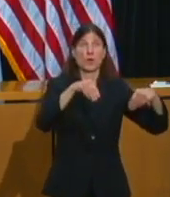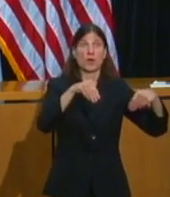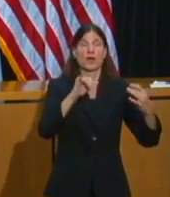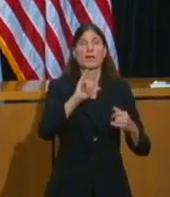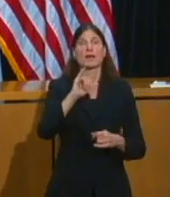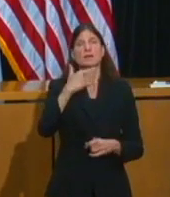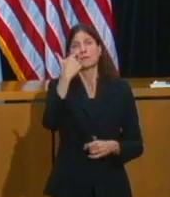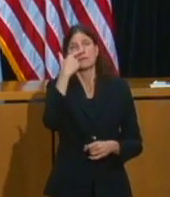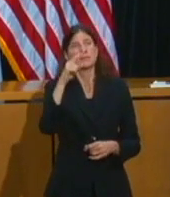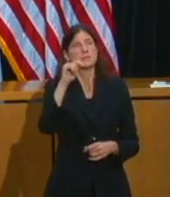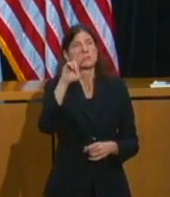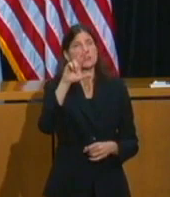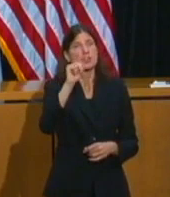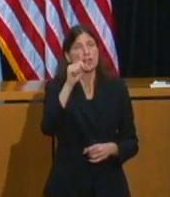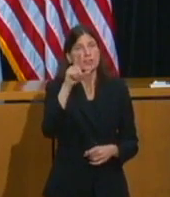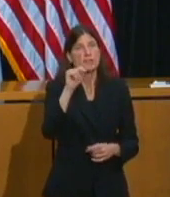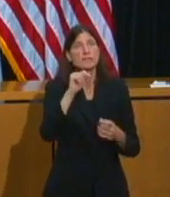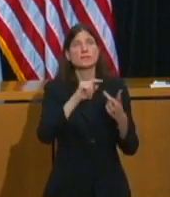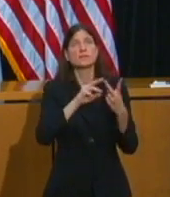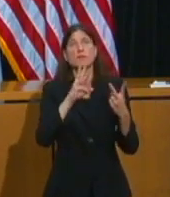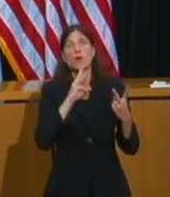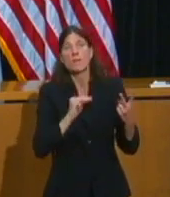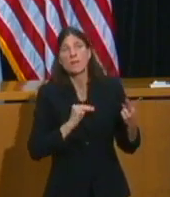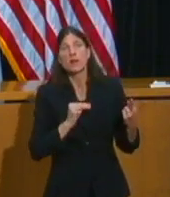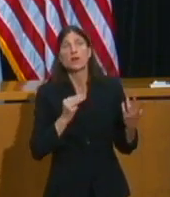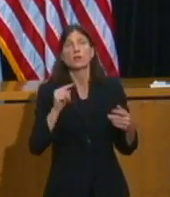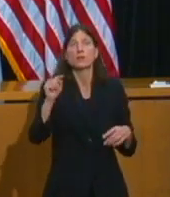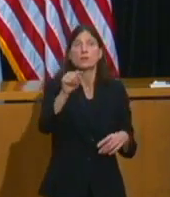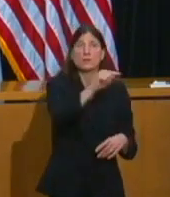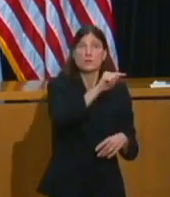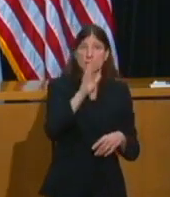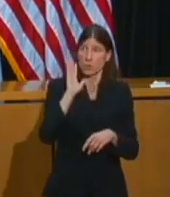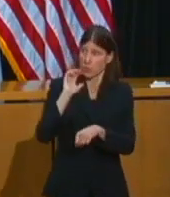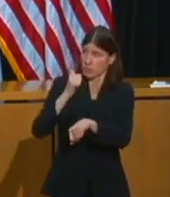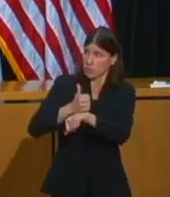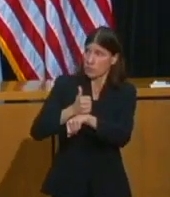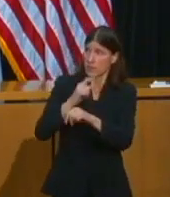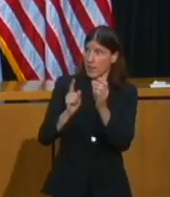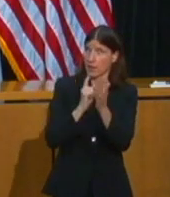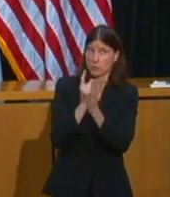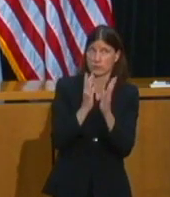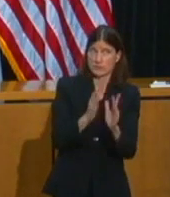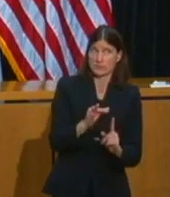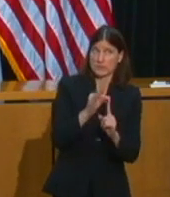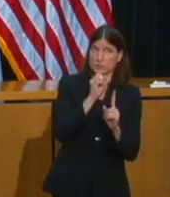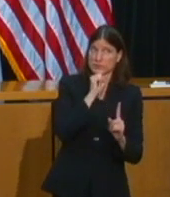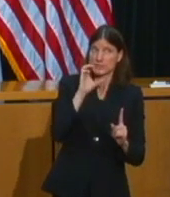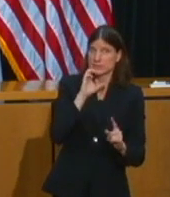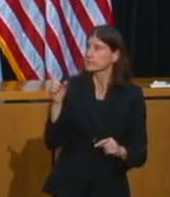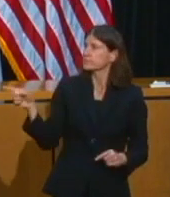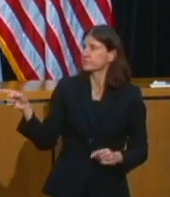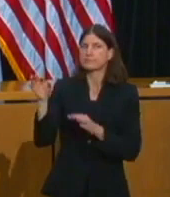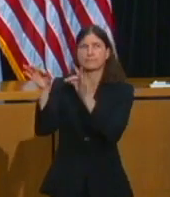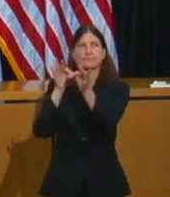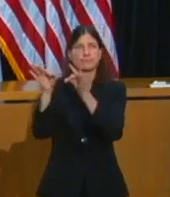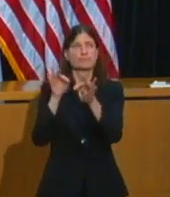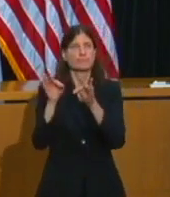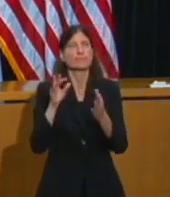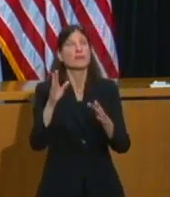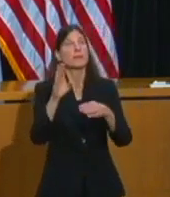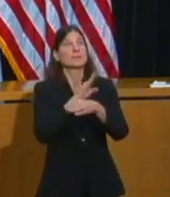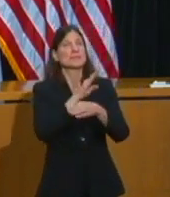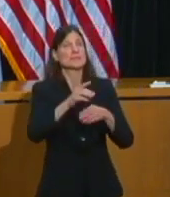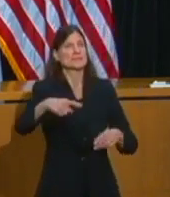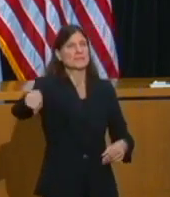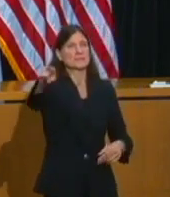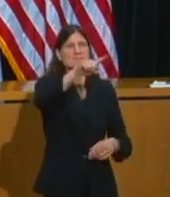I mean, the business owners can certainly go beyond and design what they